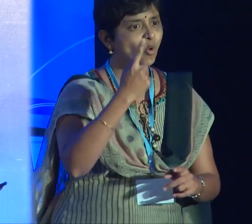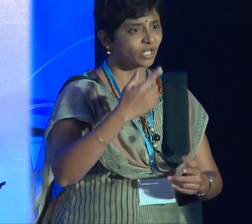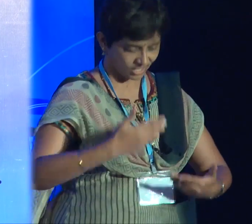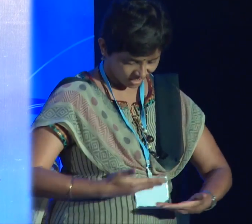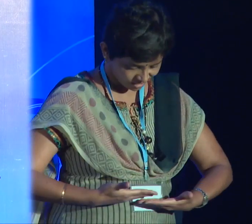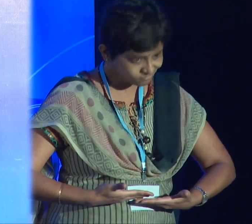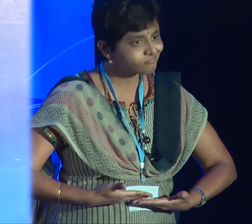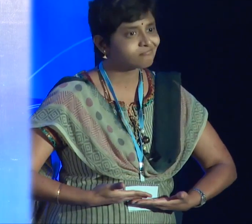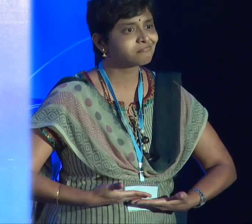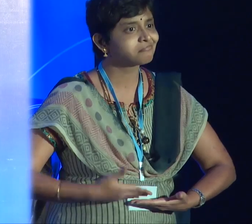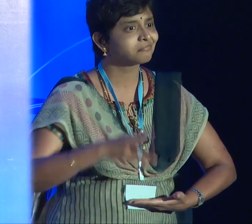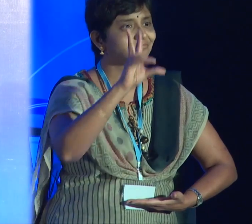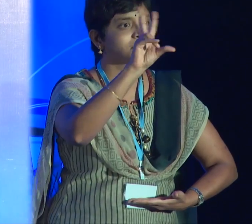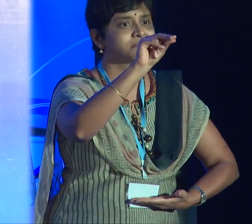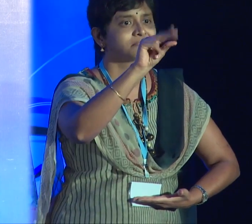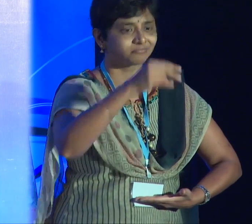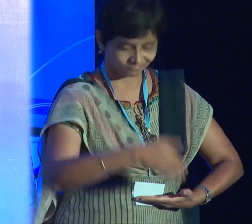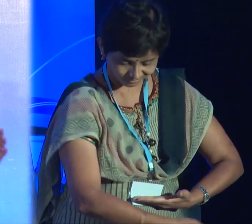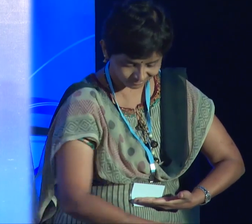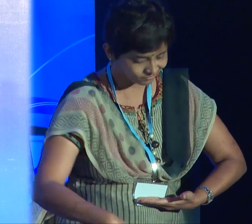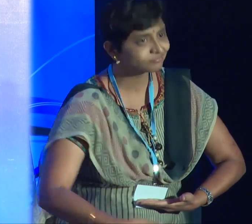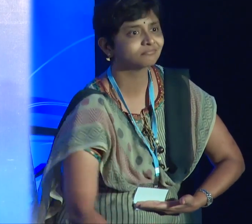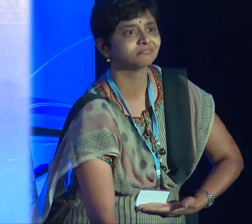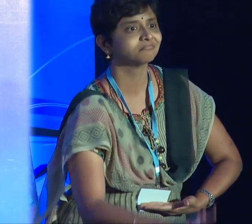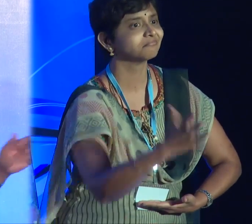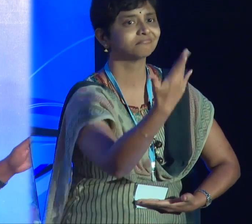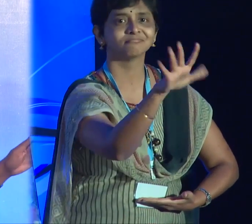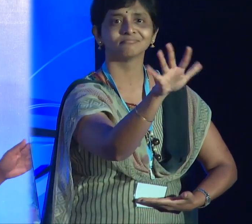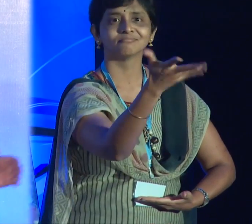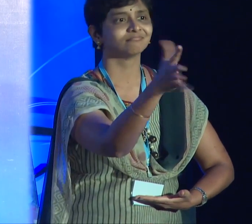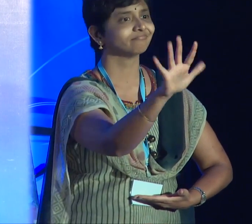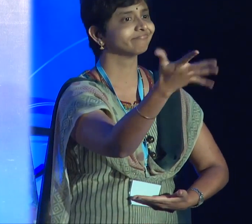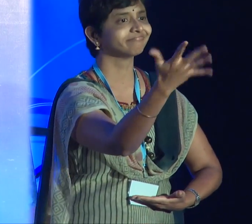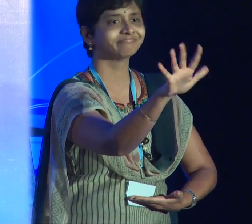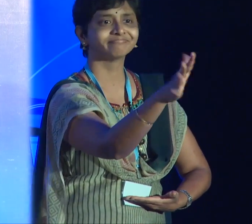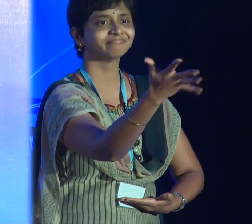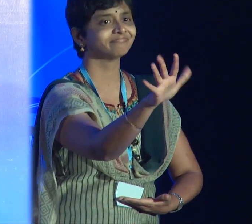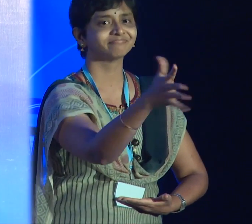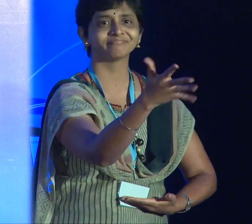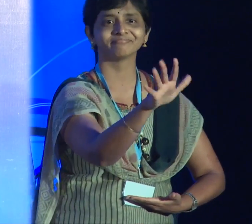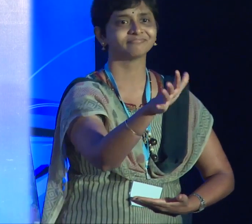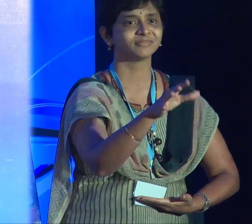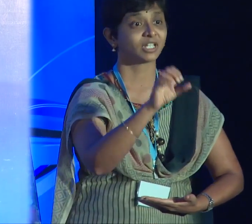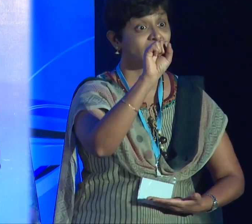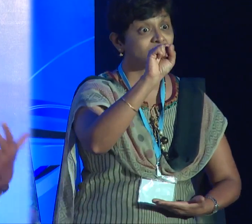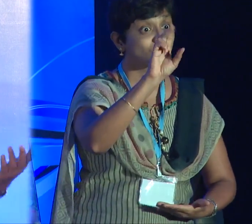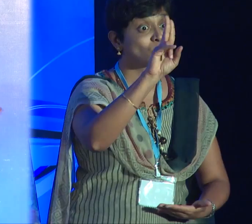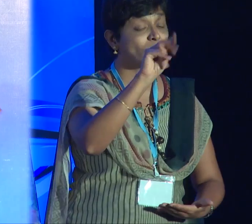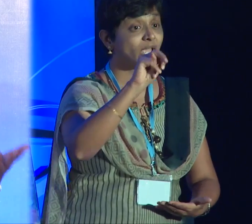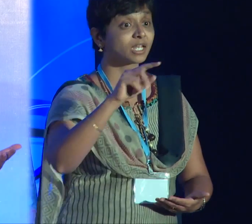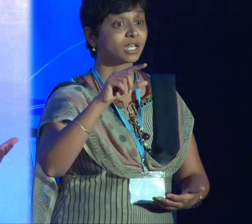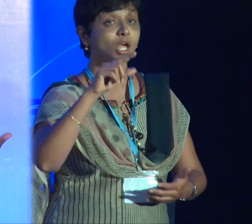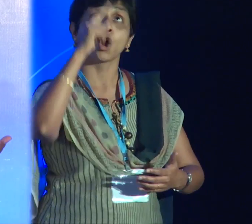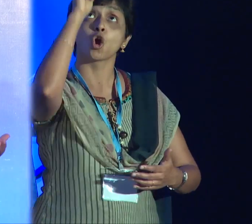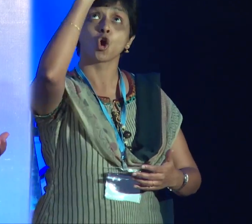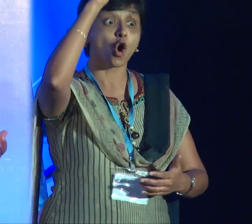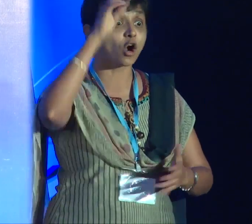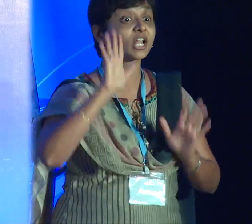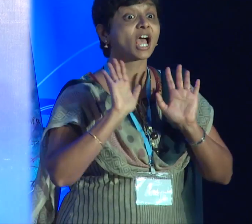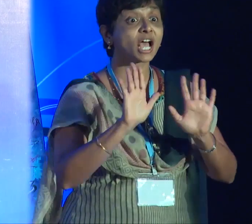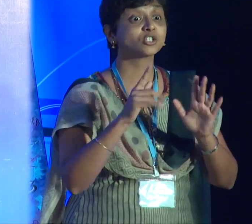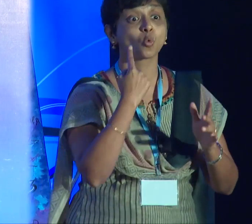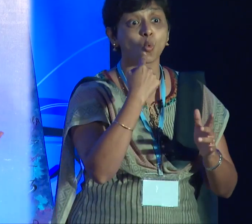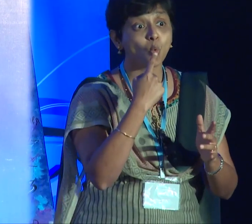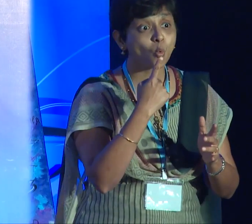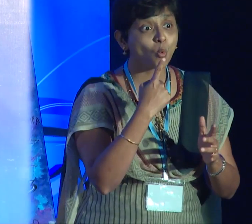body. The lower half of the body does not exist. The story goes that